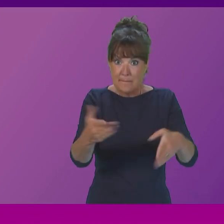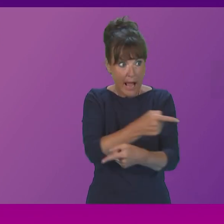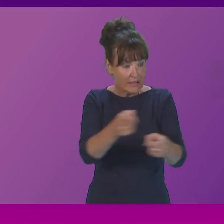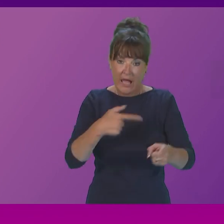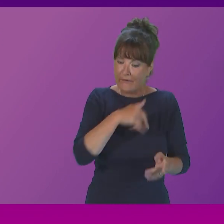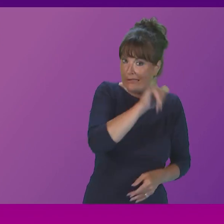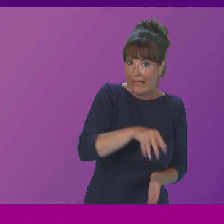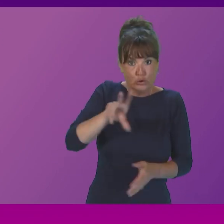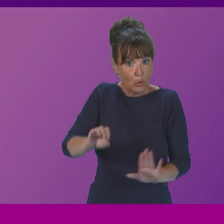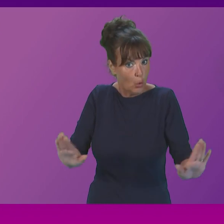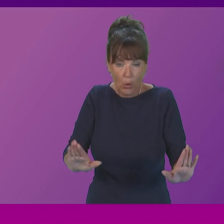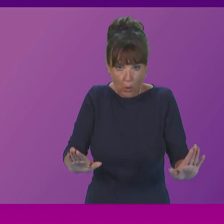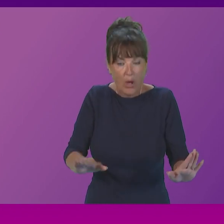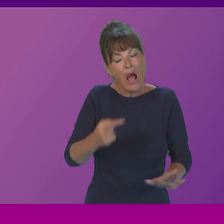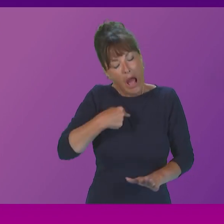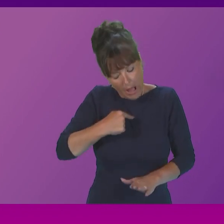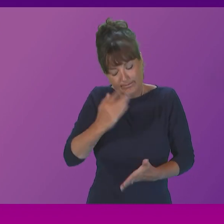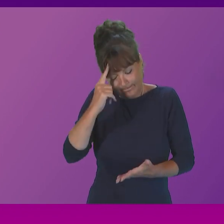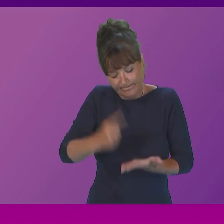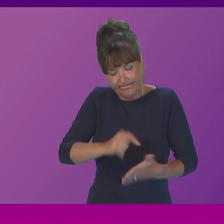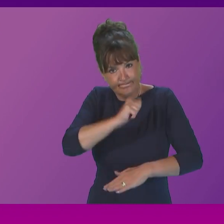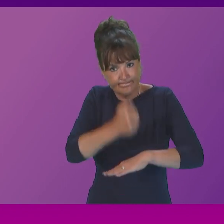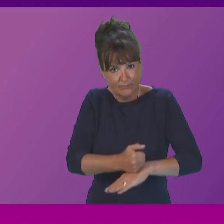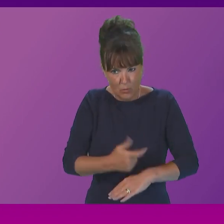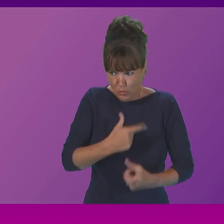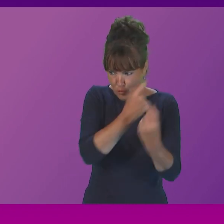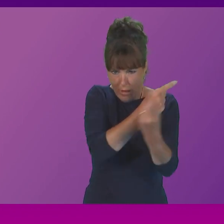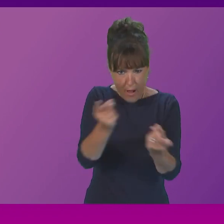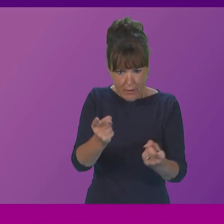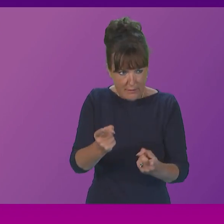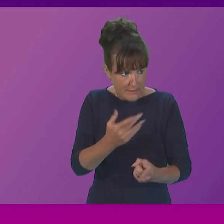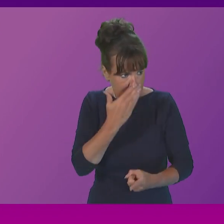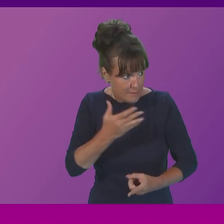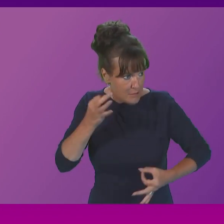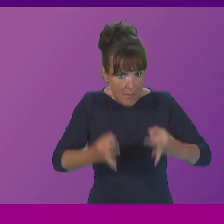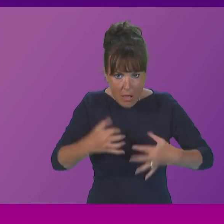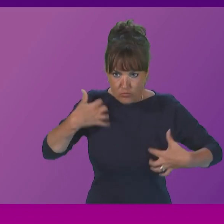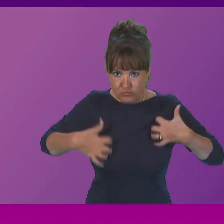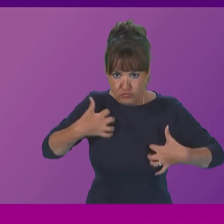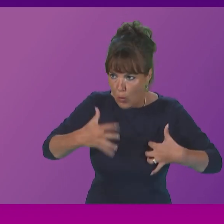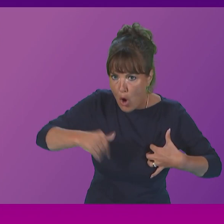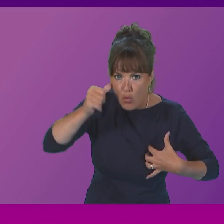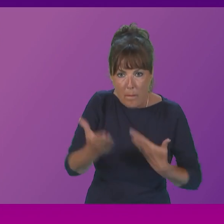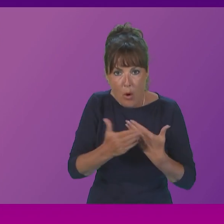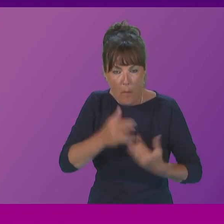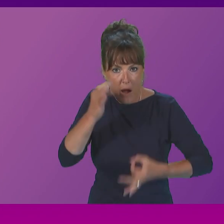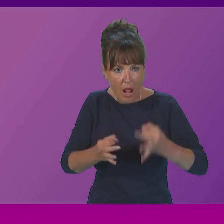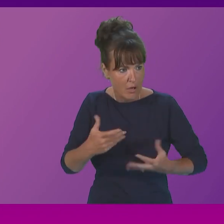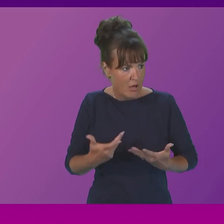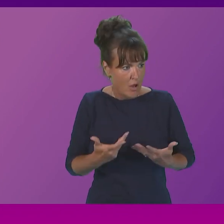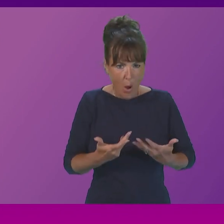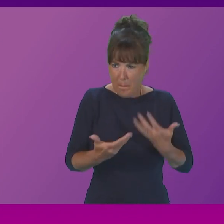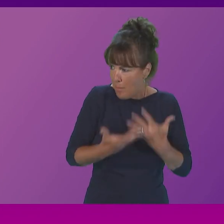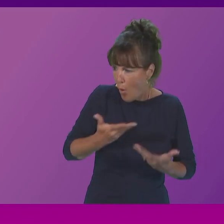you were on. It was about a surge of political interest in Scotland, a surge of political commentary